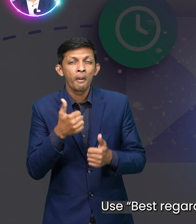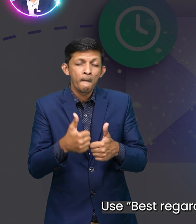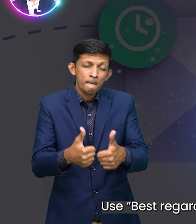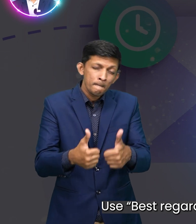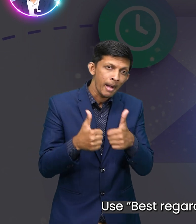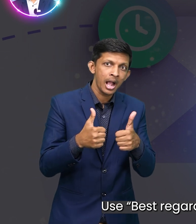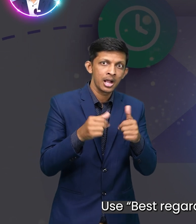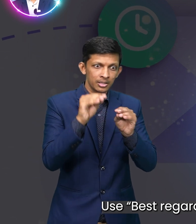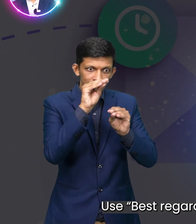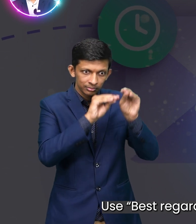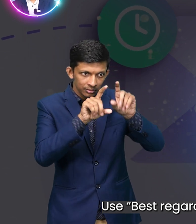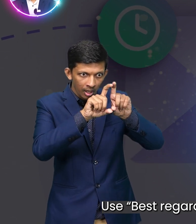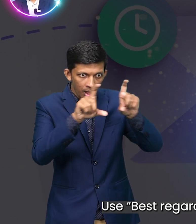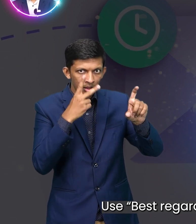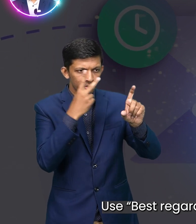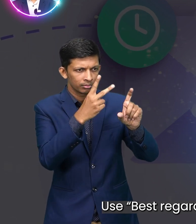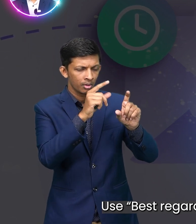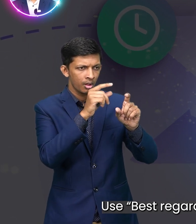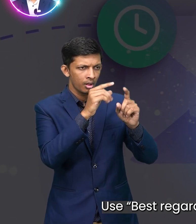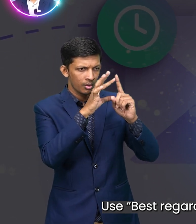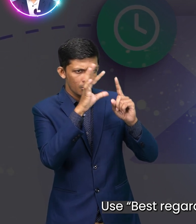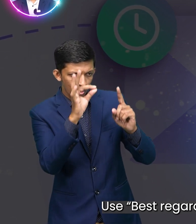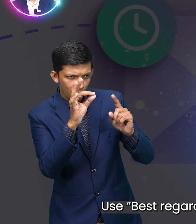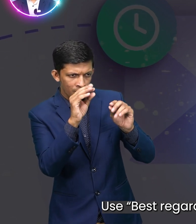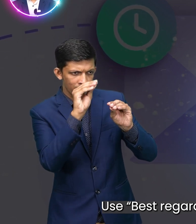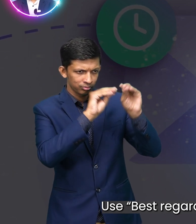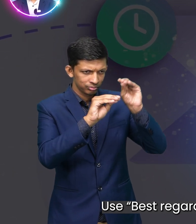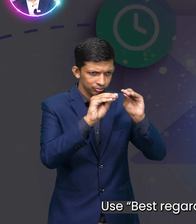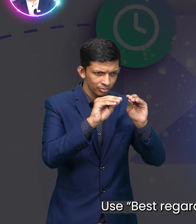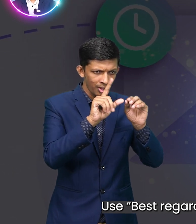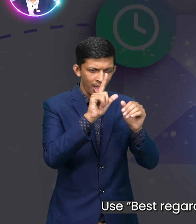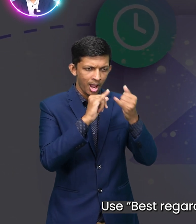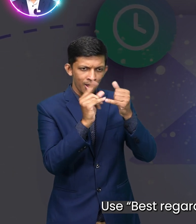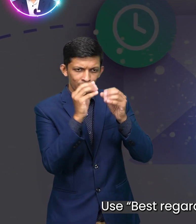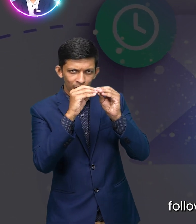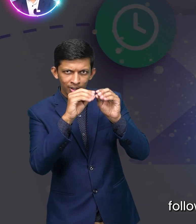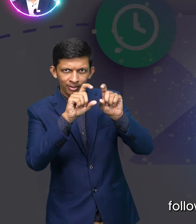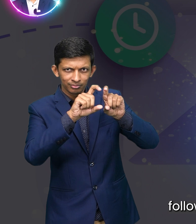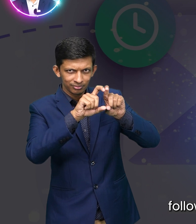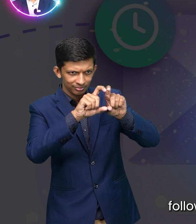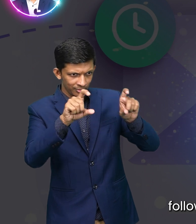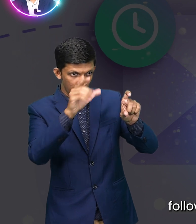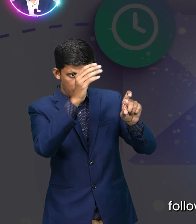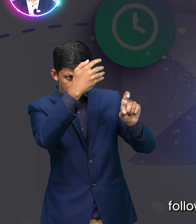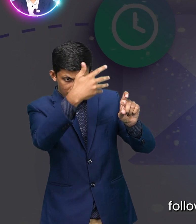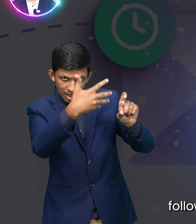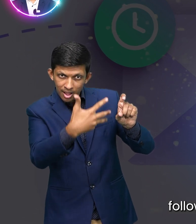Use best regards, sincerely, or thank you, followed by your name.